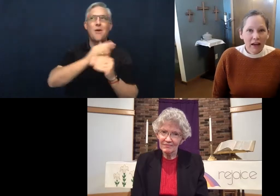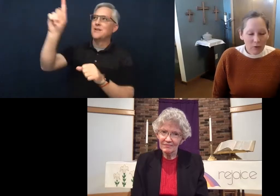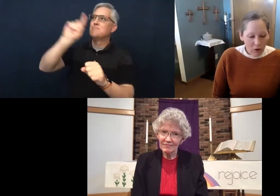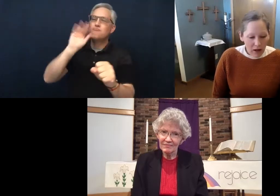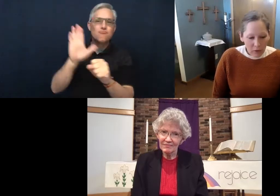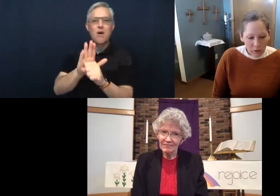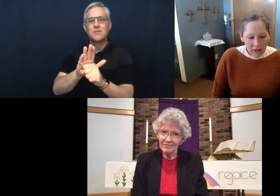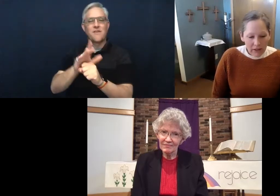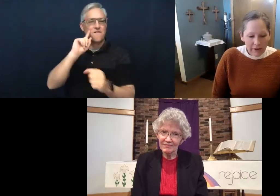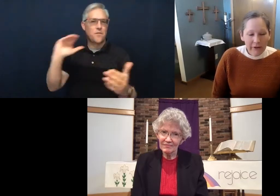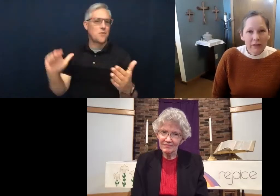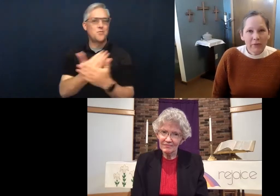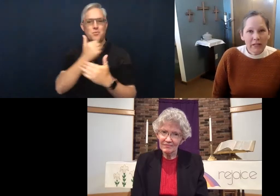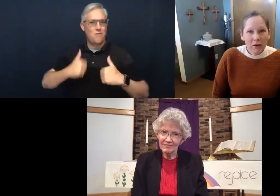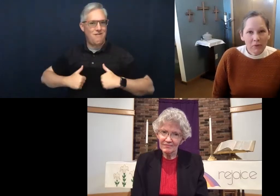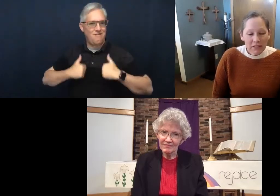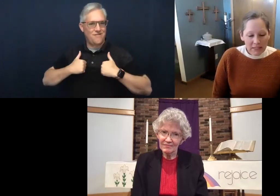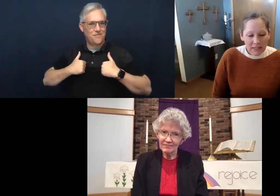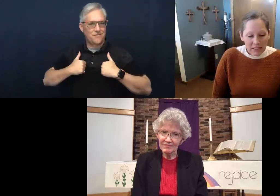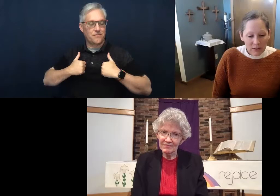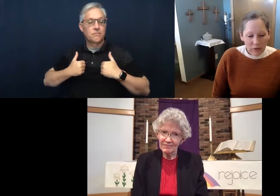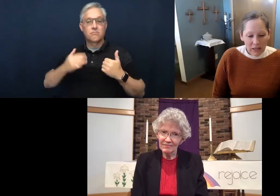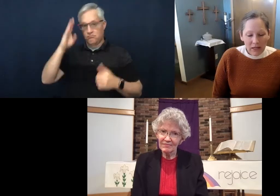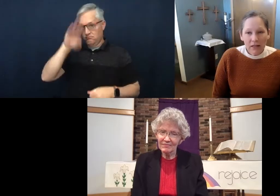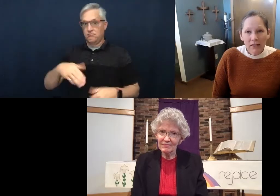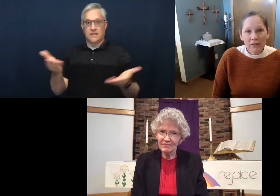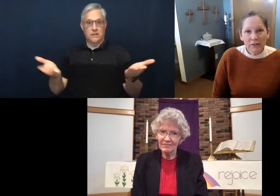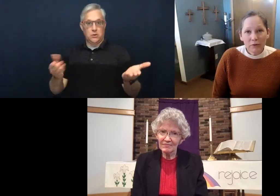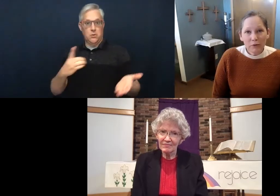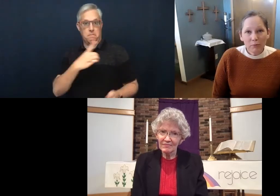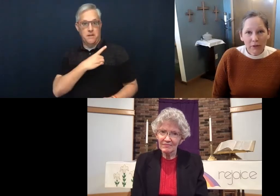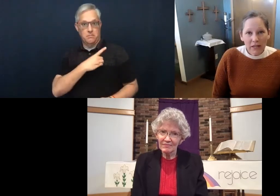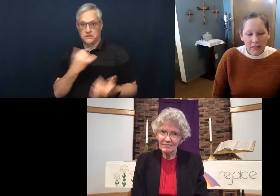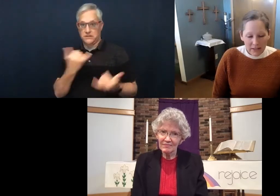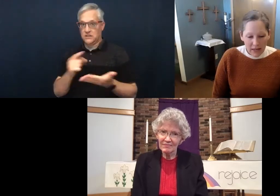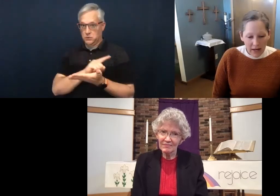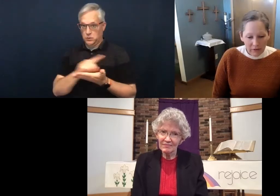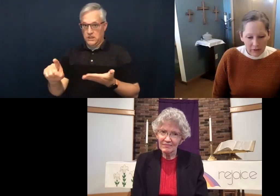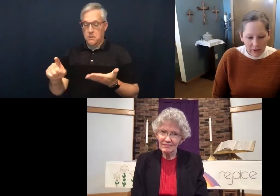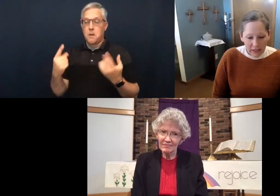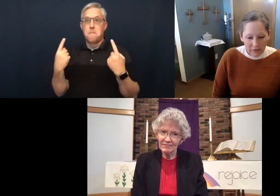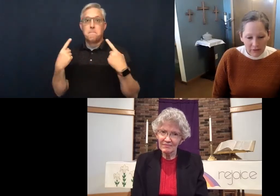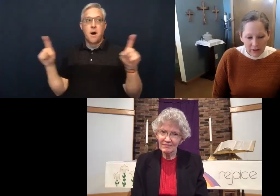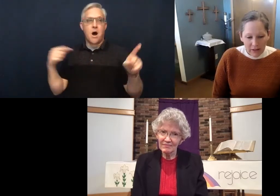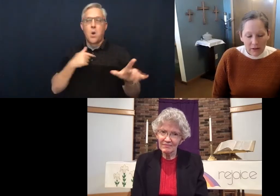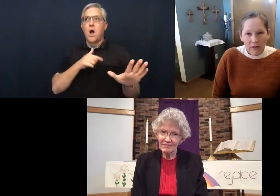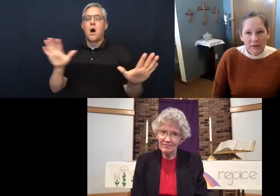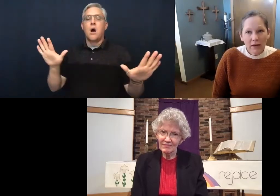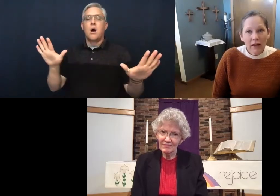And while we here in Minneapolis this week do breathe a sigh of relief that